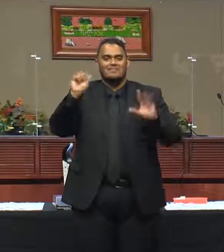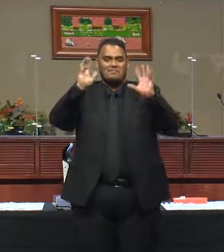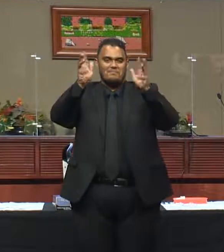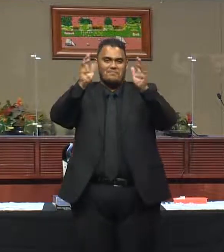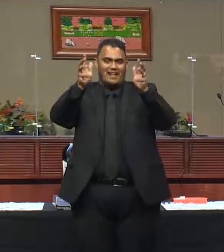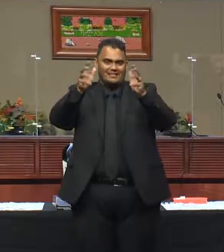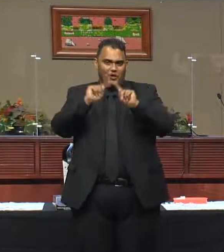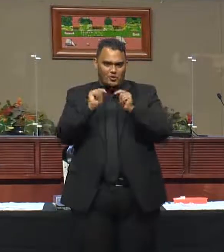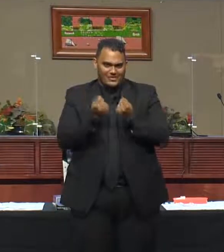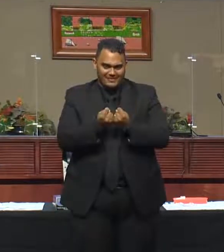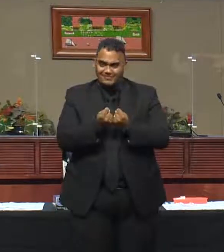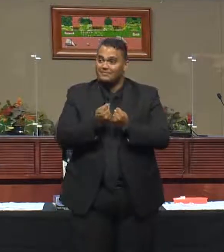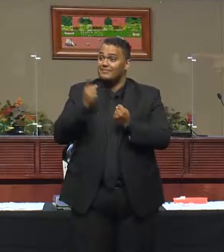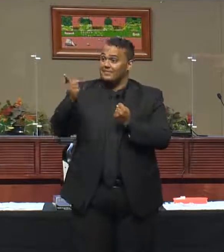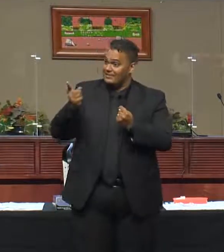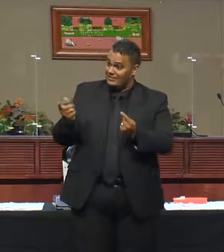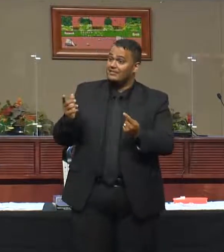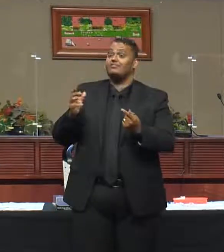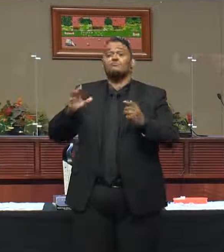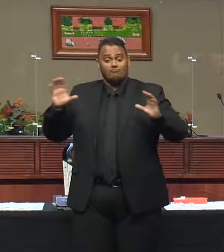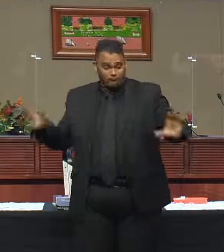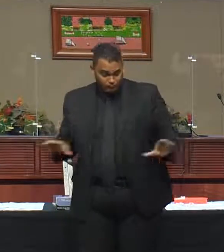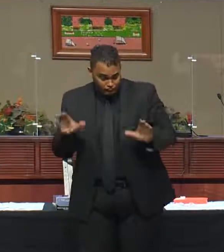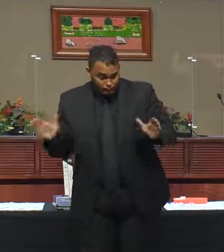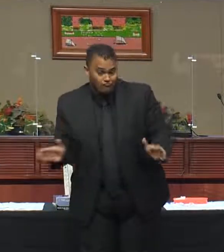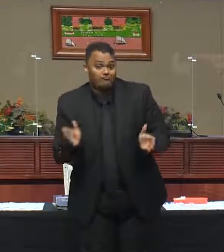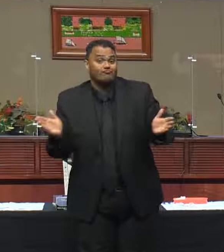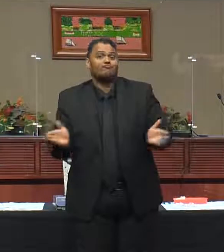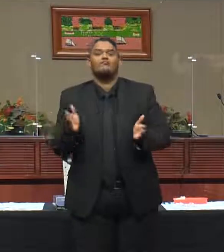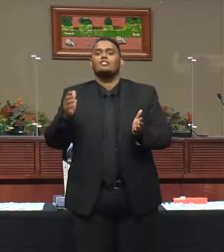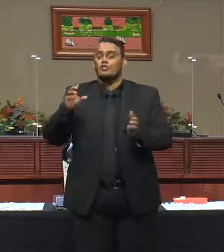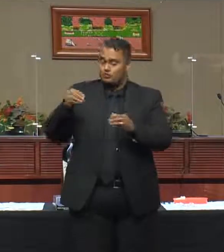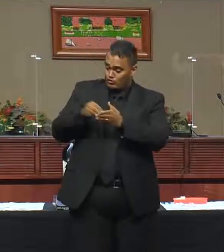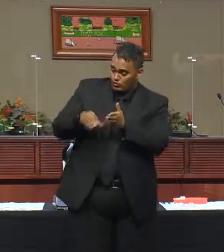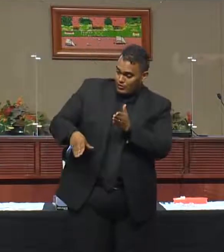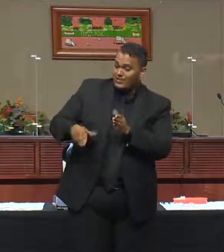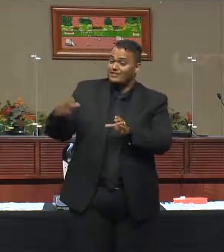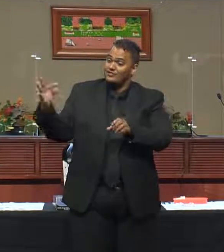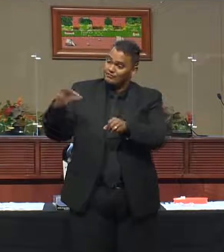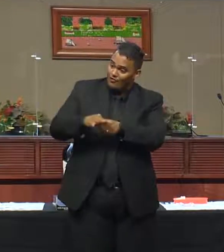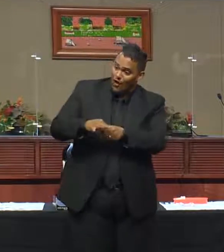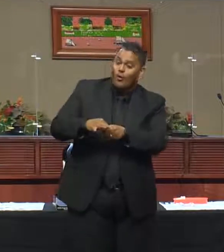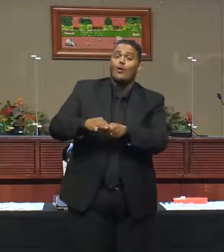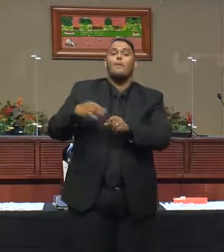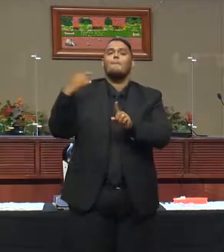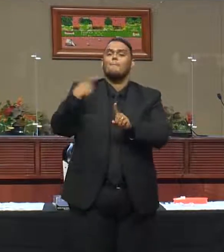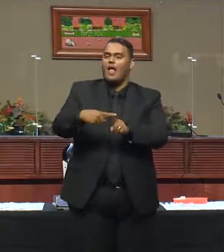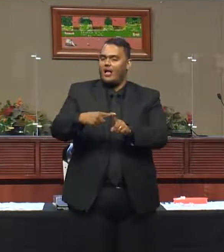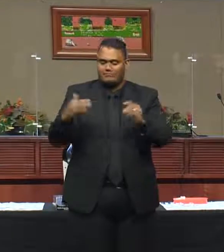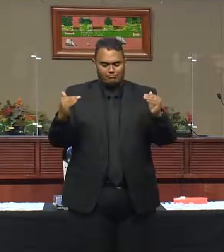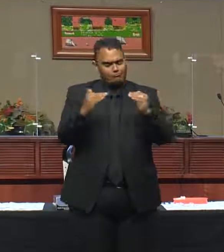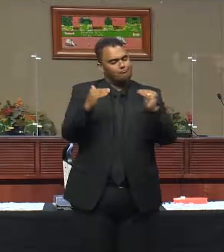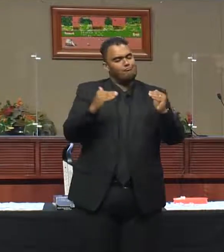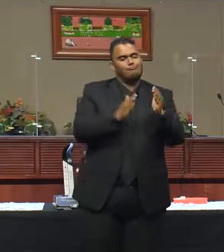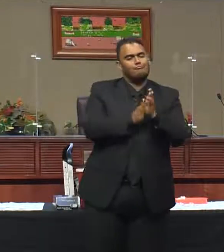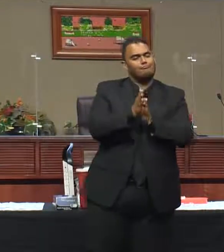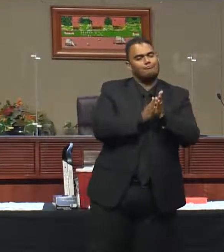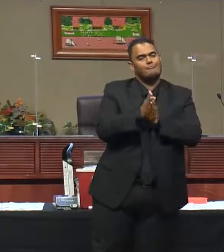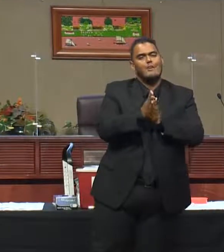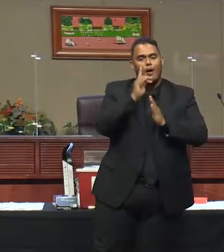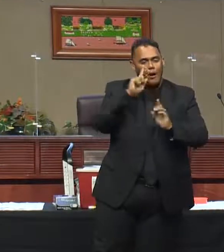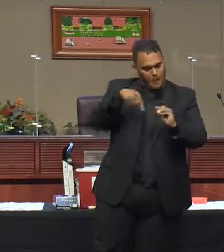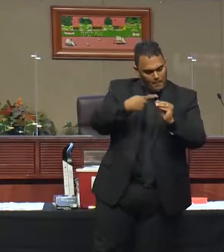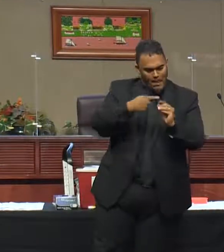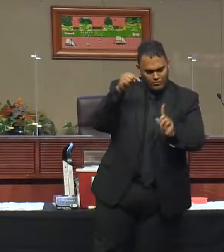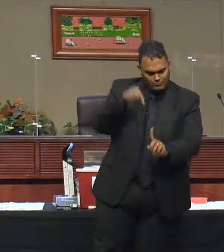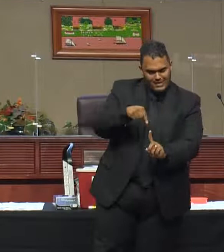in registering students to vote, and he is equally passionate about this issue. So I commend